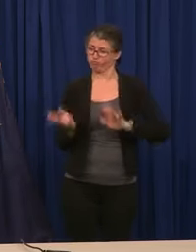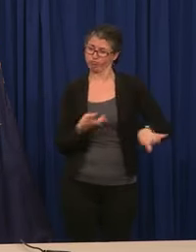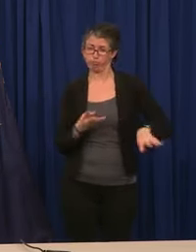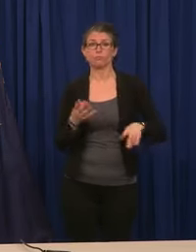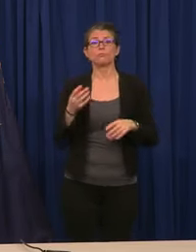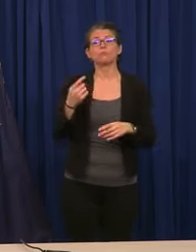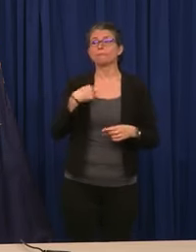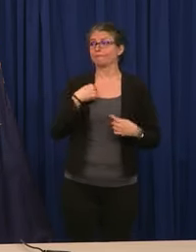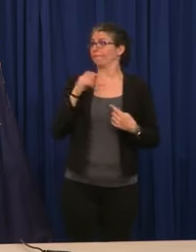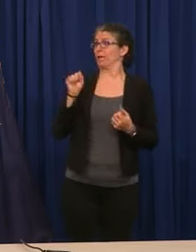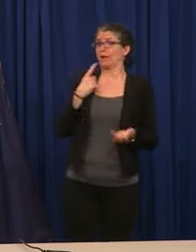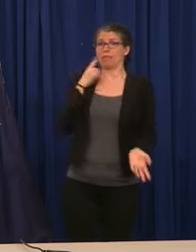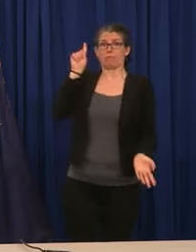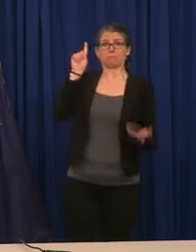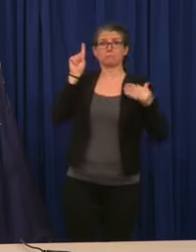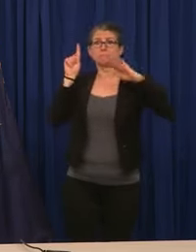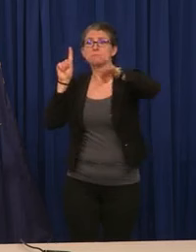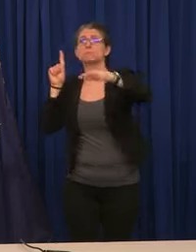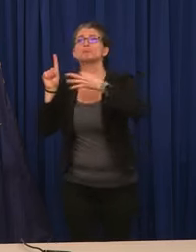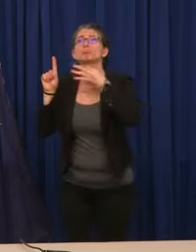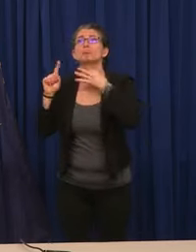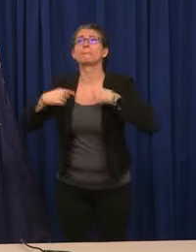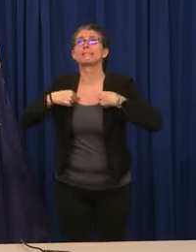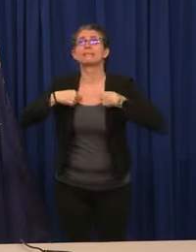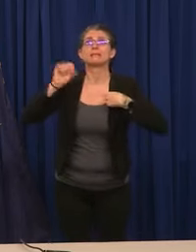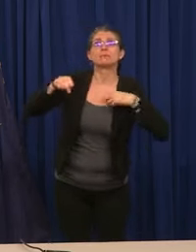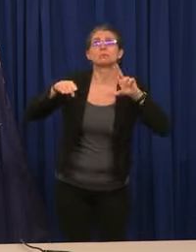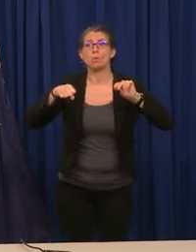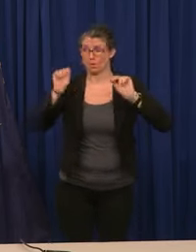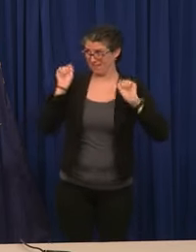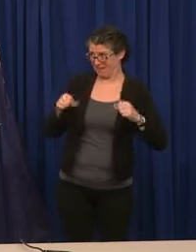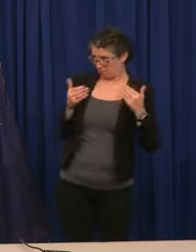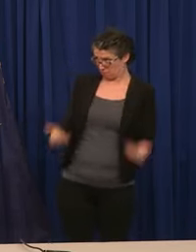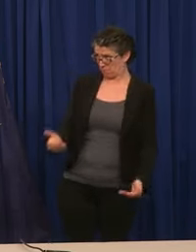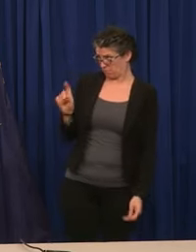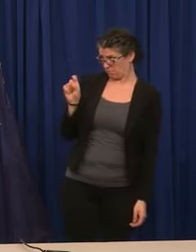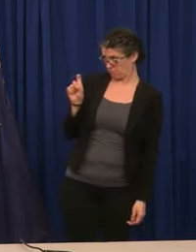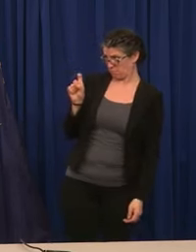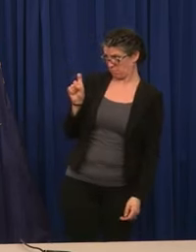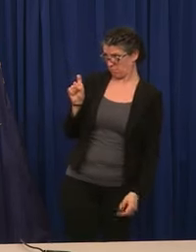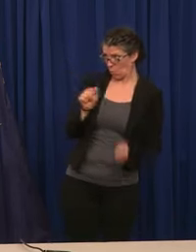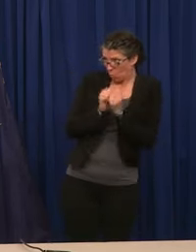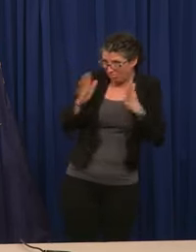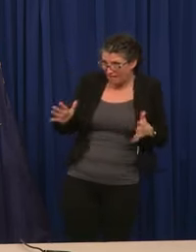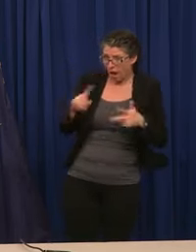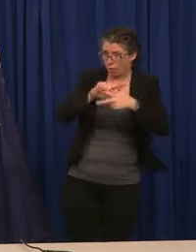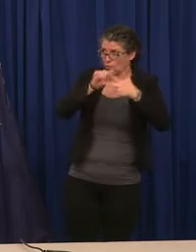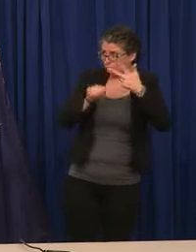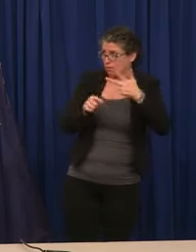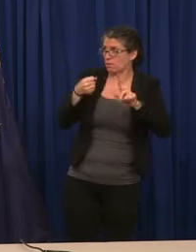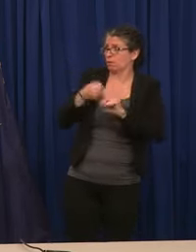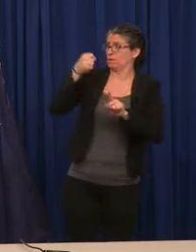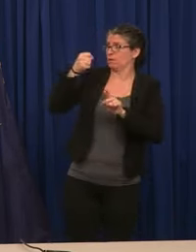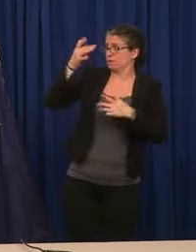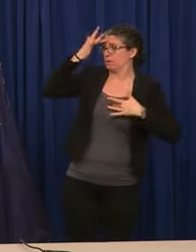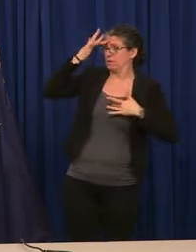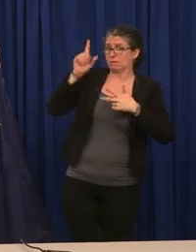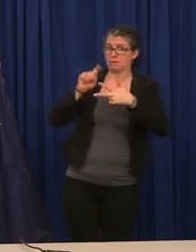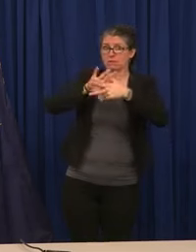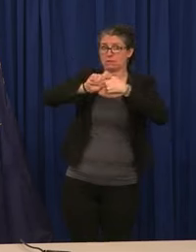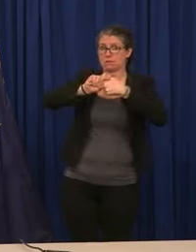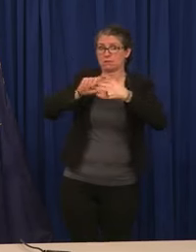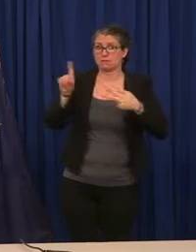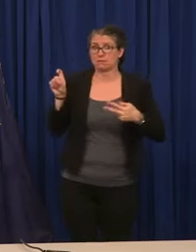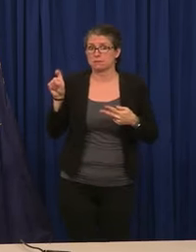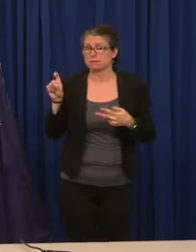up in the testing capacity? And if so, when do you think that might be? Great. So Steve's question is, in light of additional